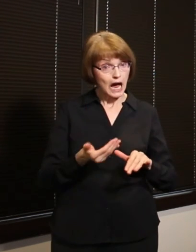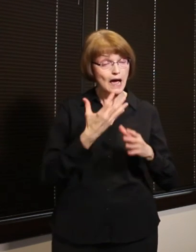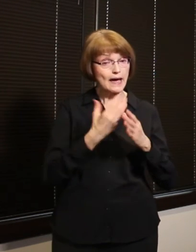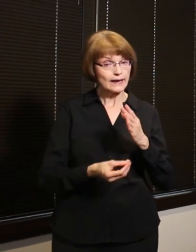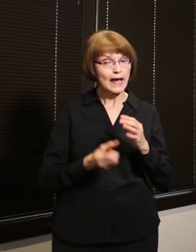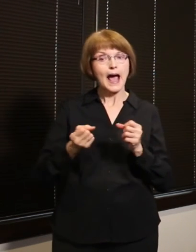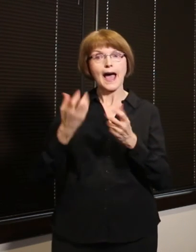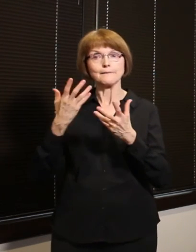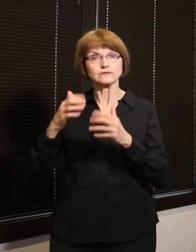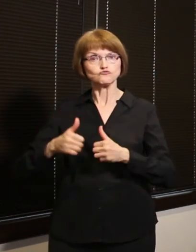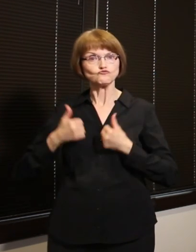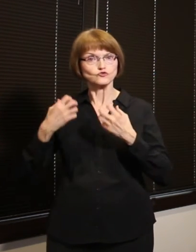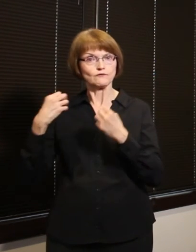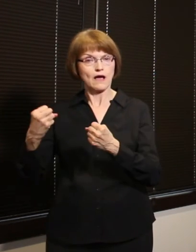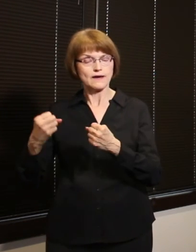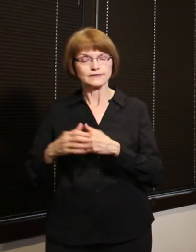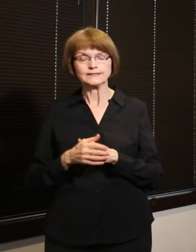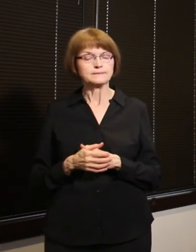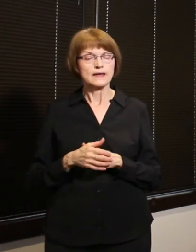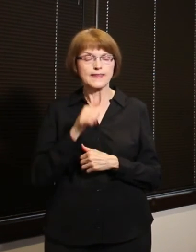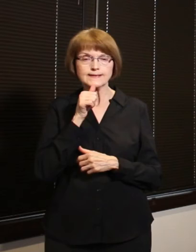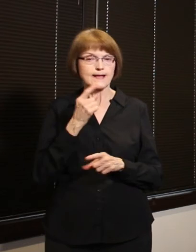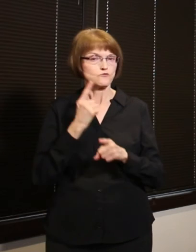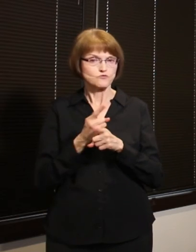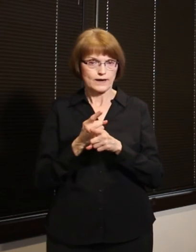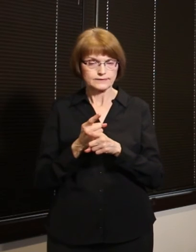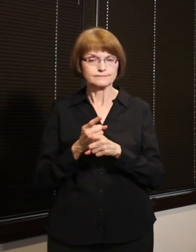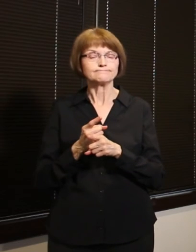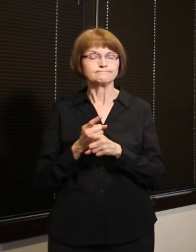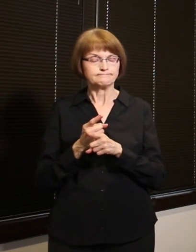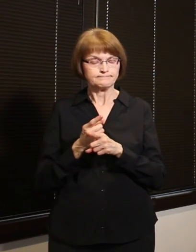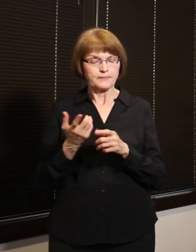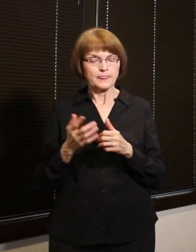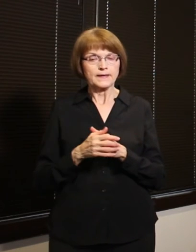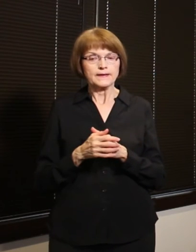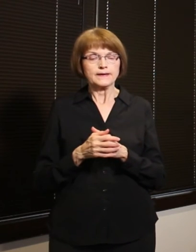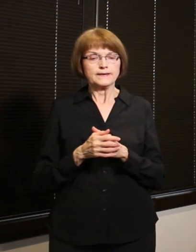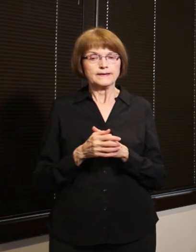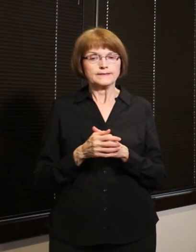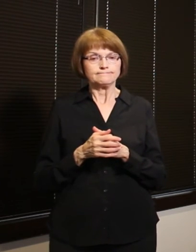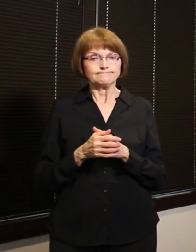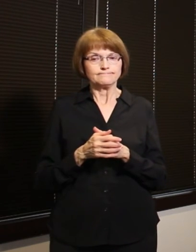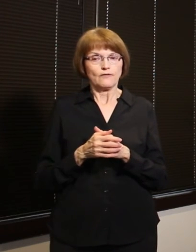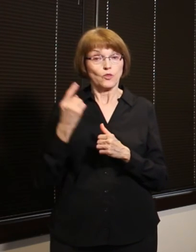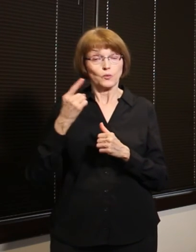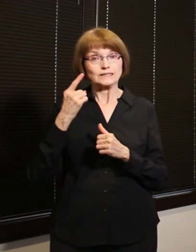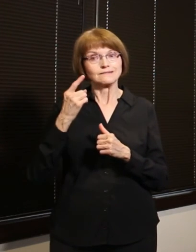That's not a correct assumption. In fact, the opposite is actually true.